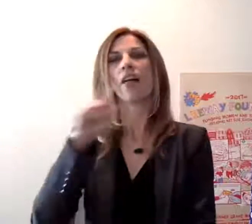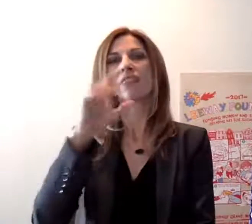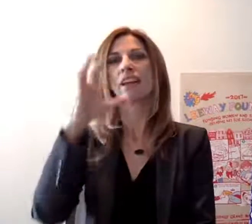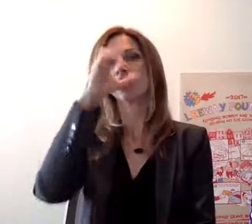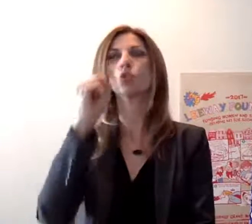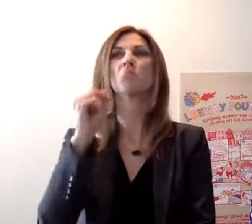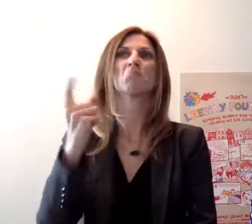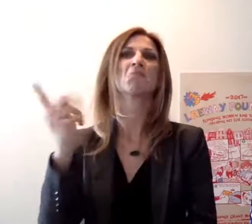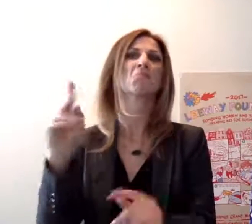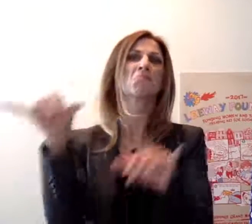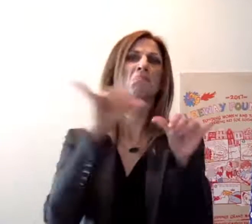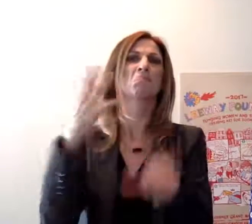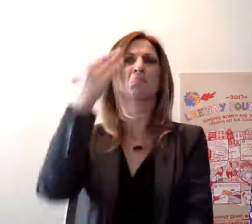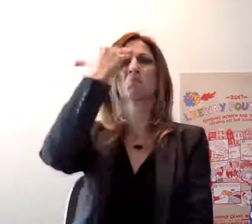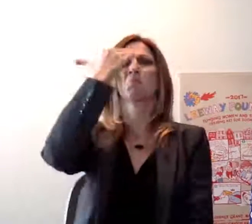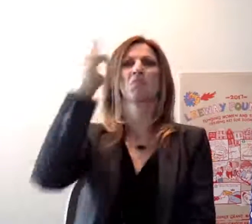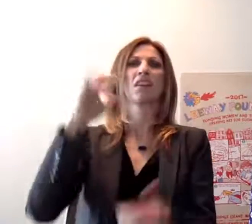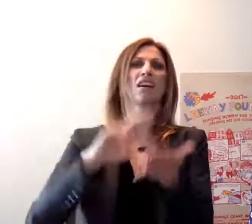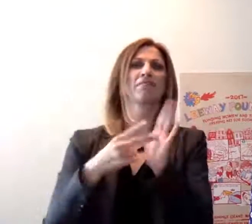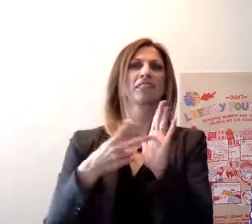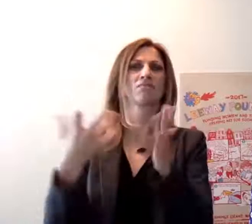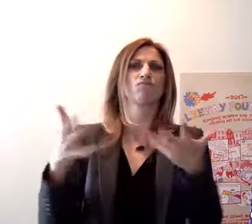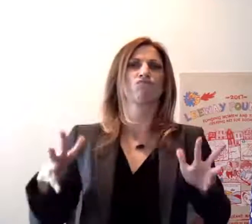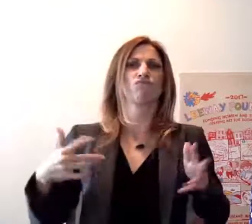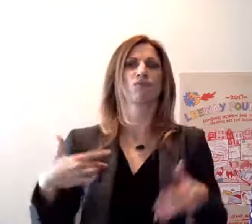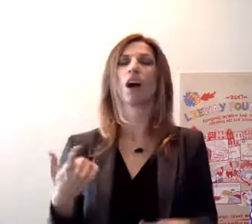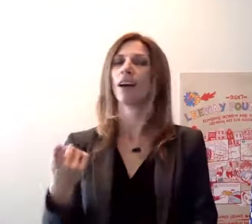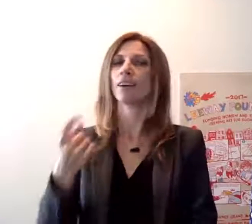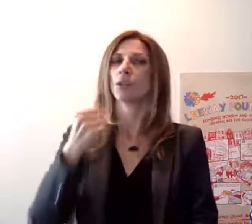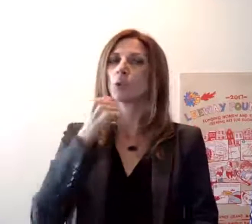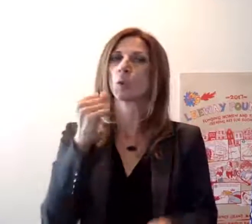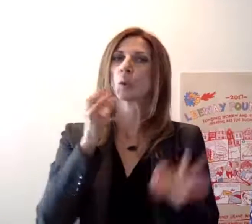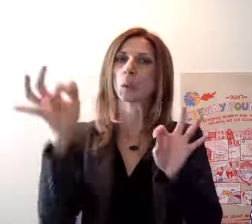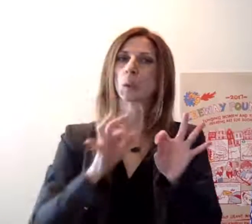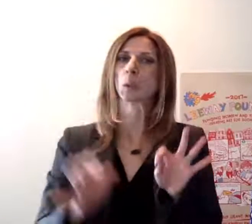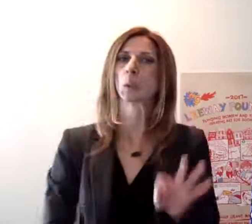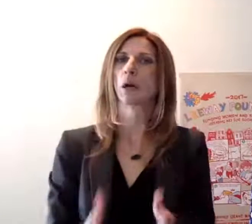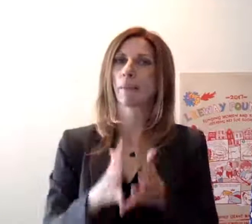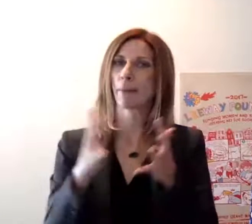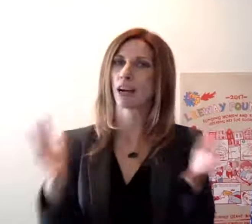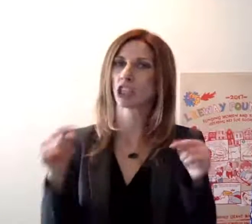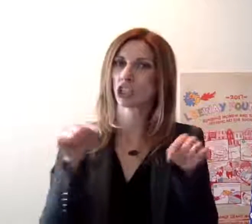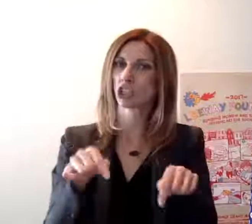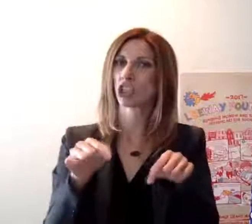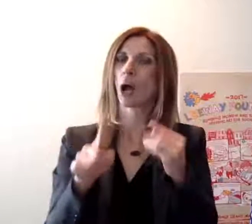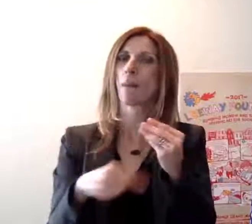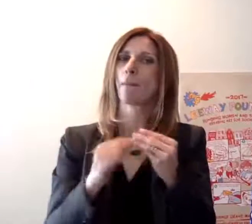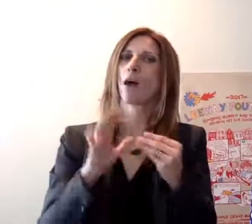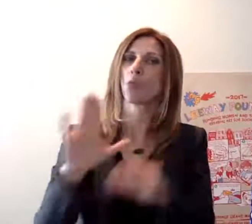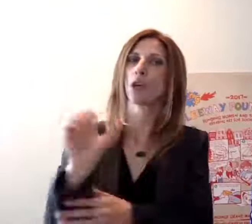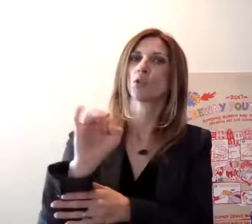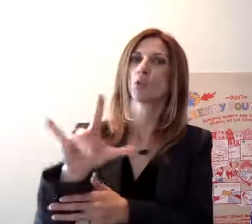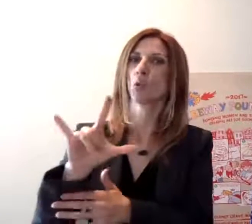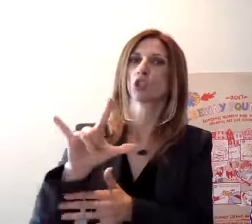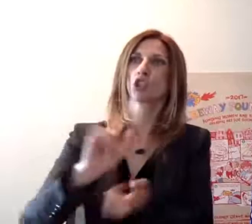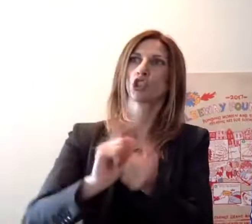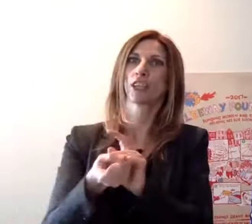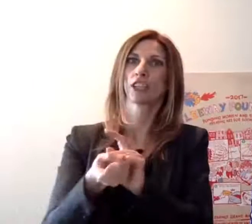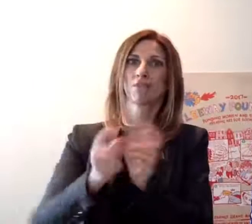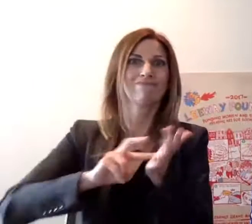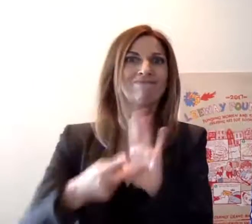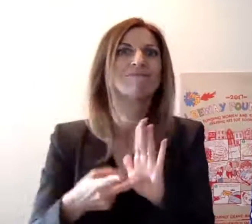shared definition. And so they don't go into much detail here about what their social change intent or social